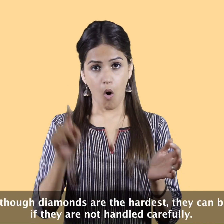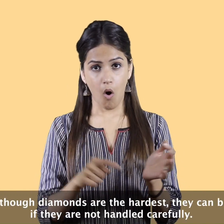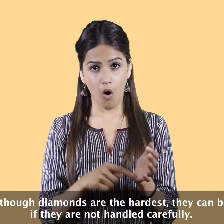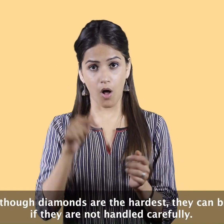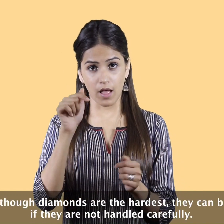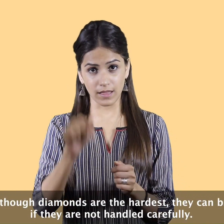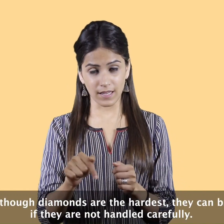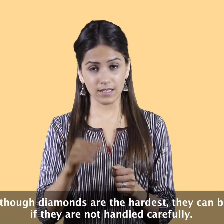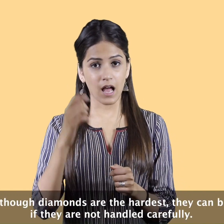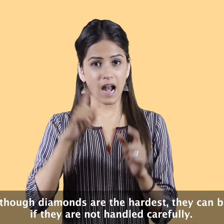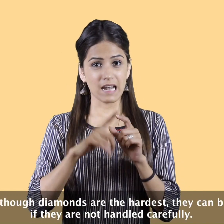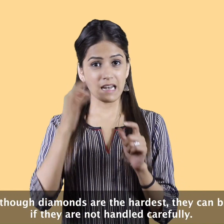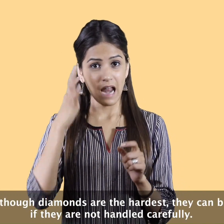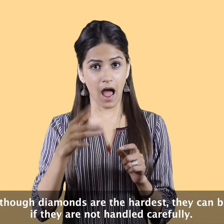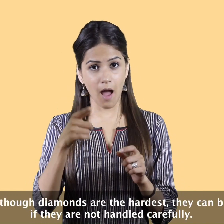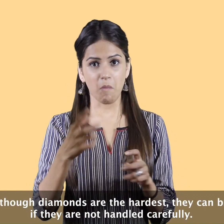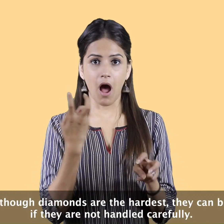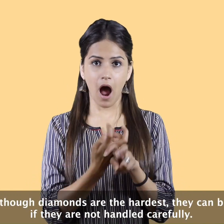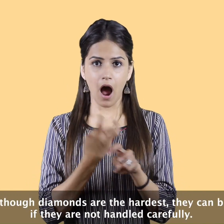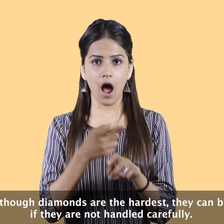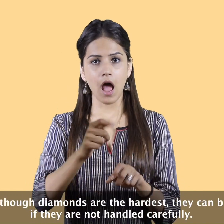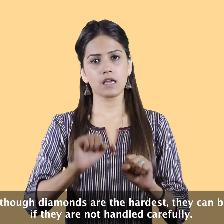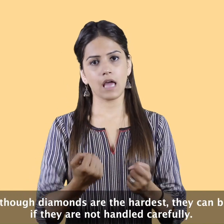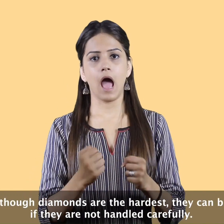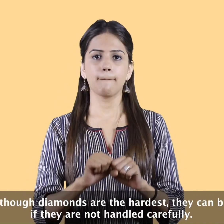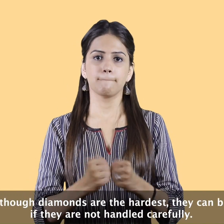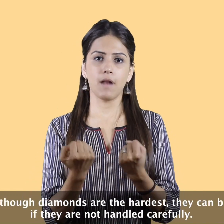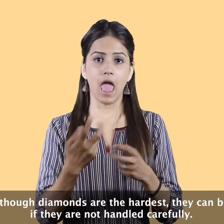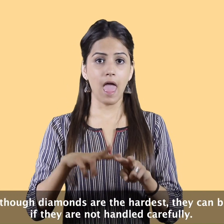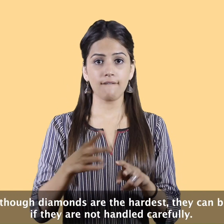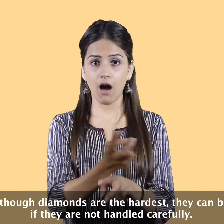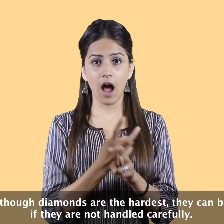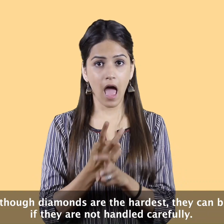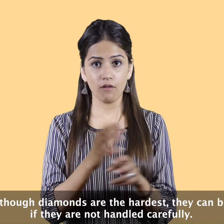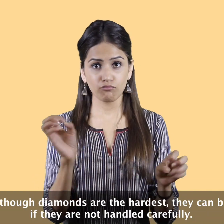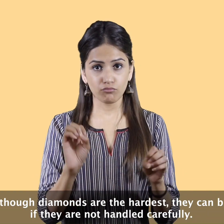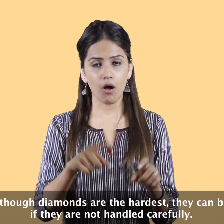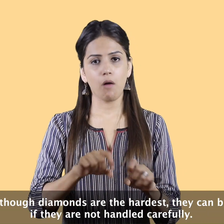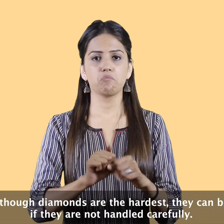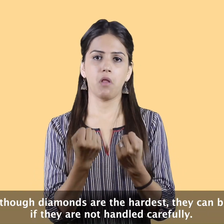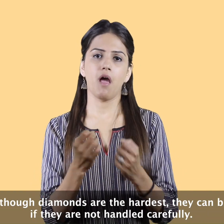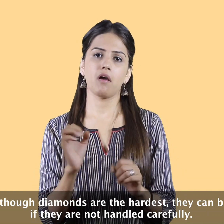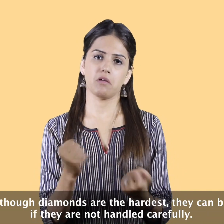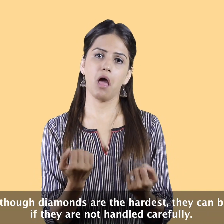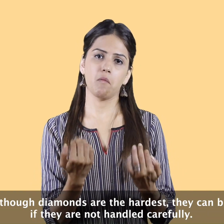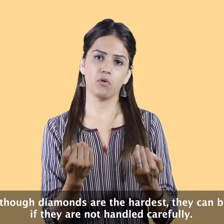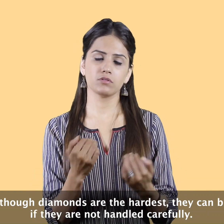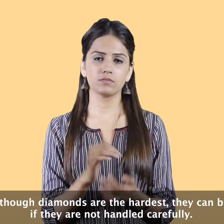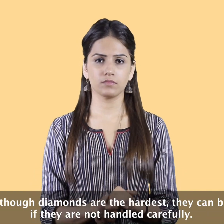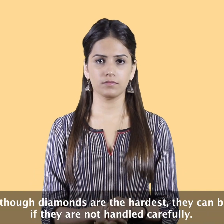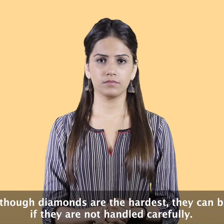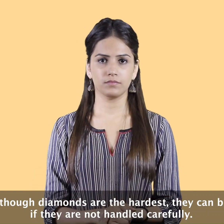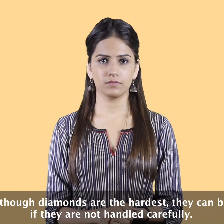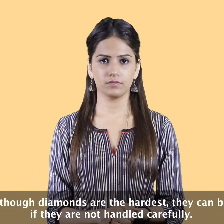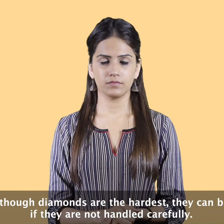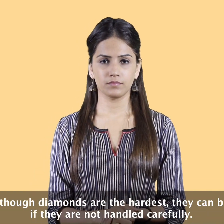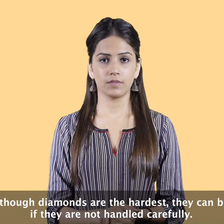Although diamonds are the hardest, they can break if they are not handled carefully.